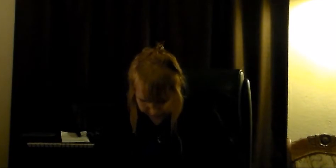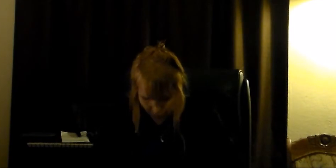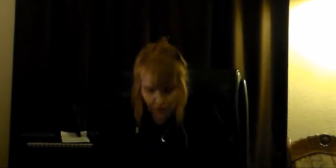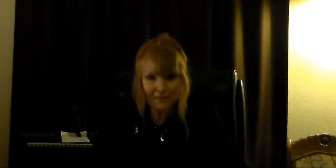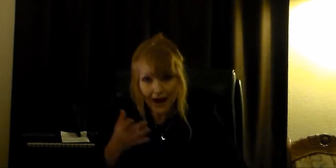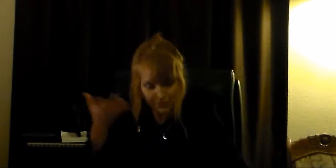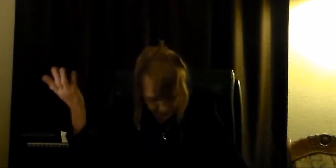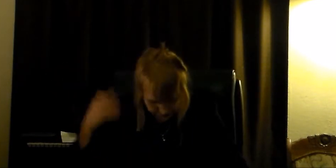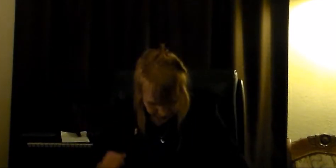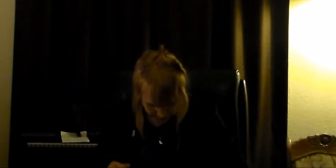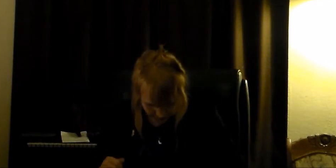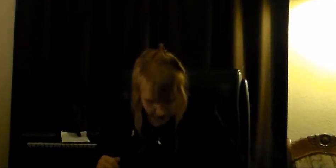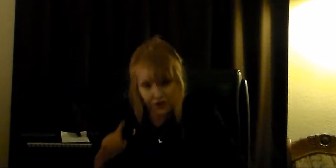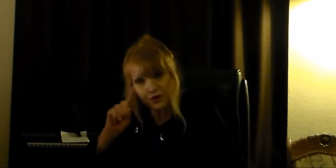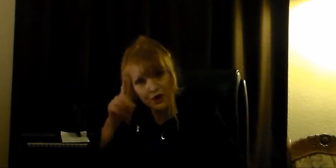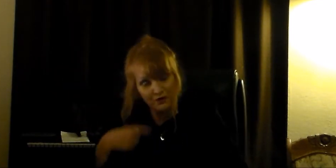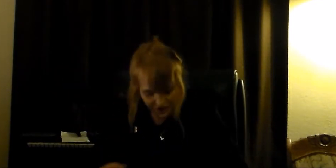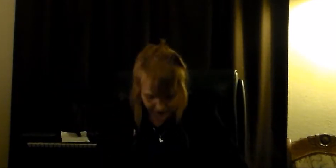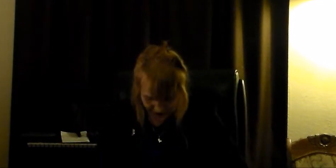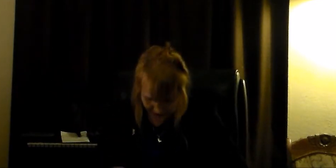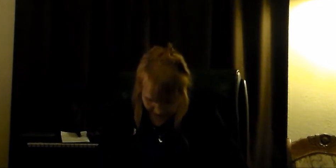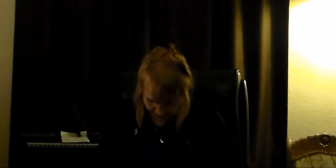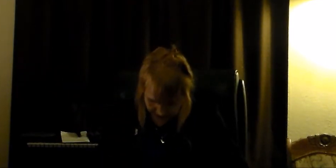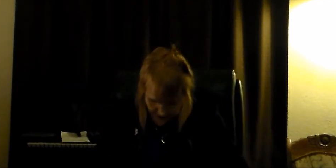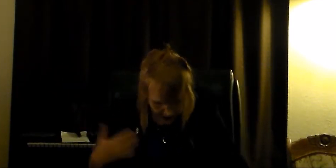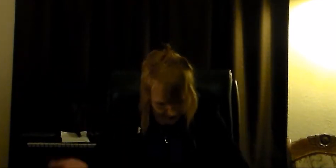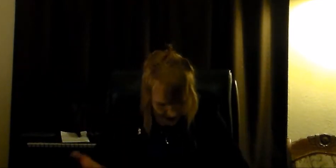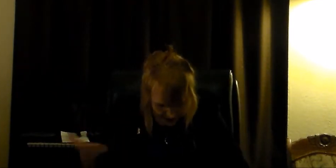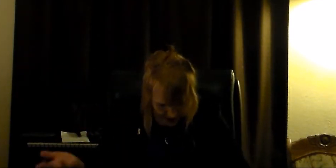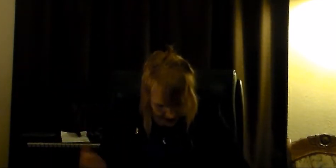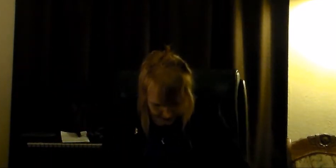The Holy Bible is the truth. Amen, amen.